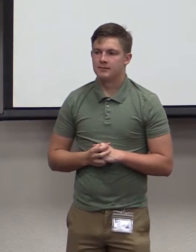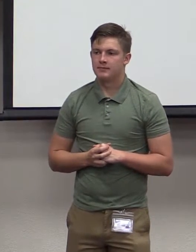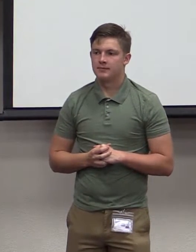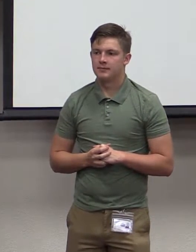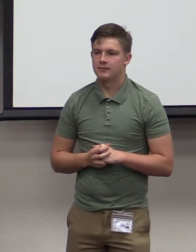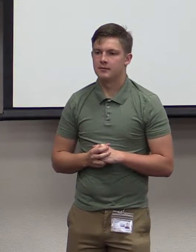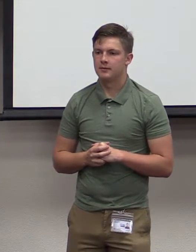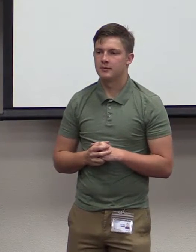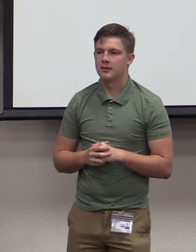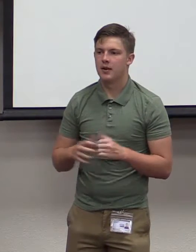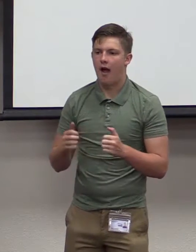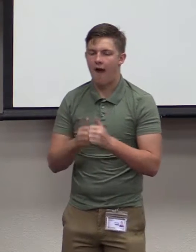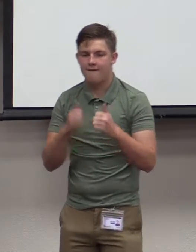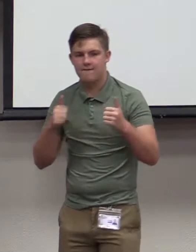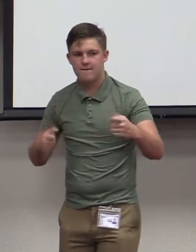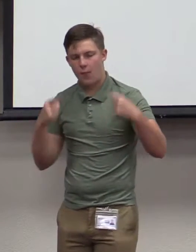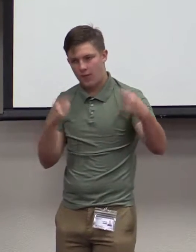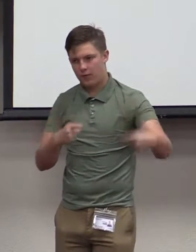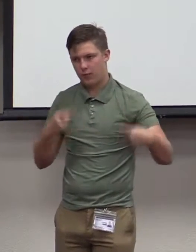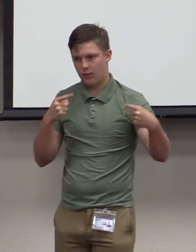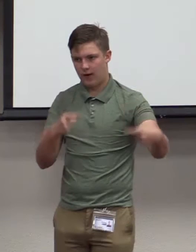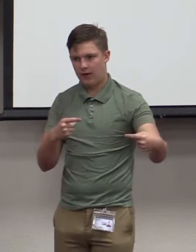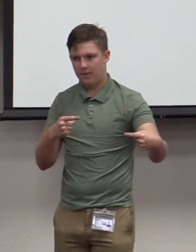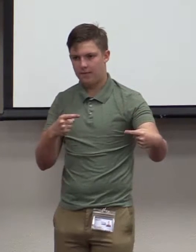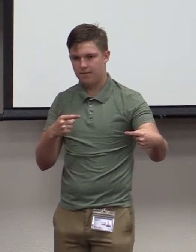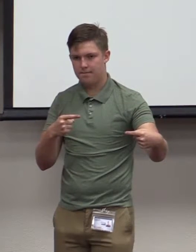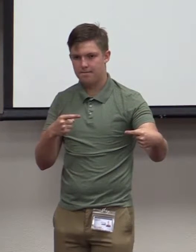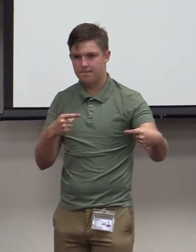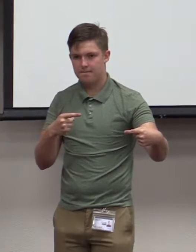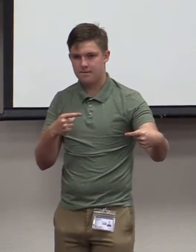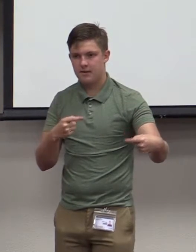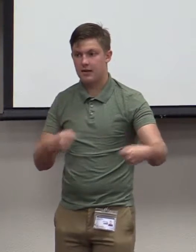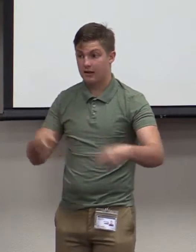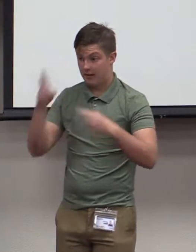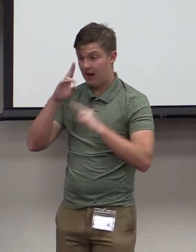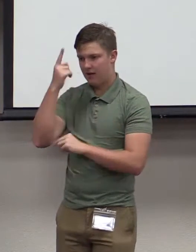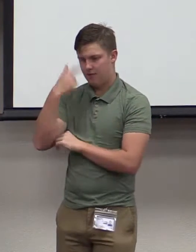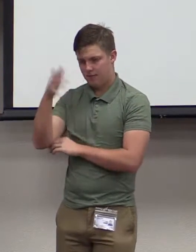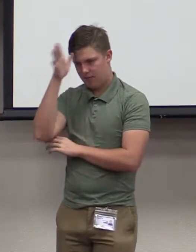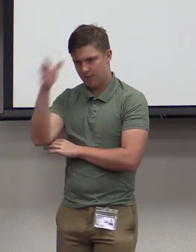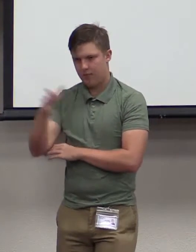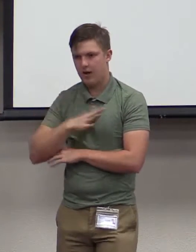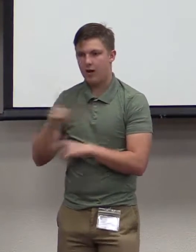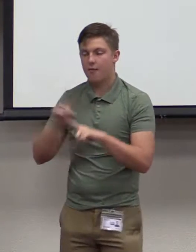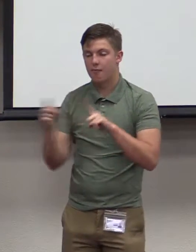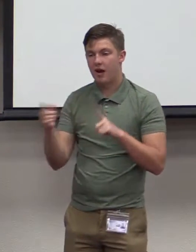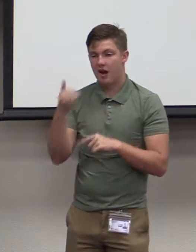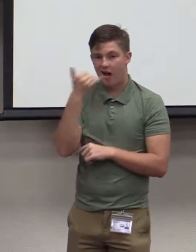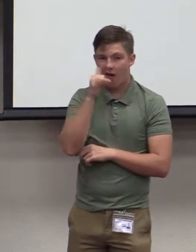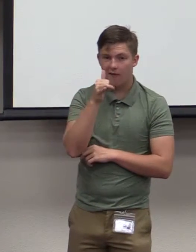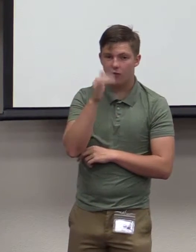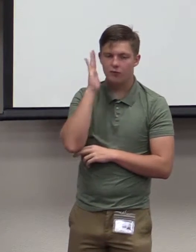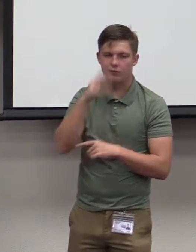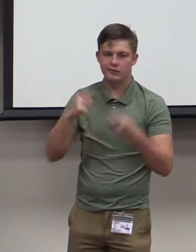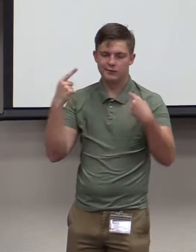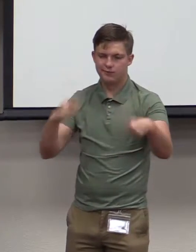Keep away from strife is an honor for man, but any fool will